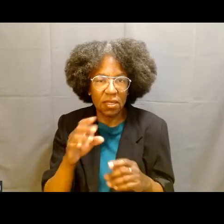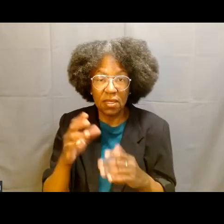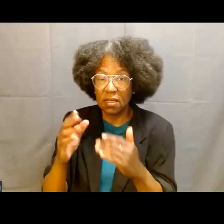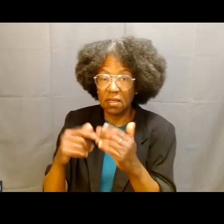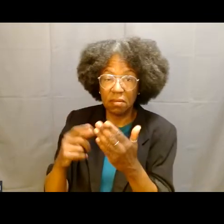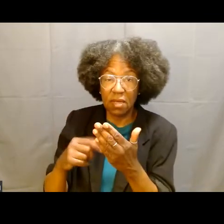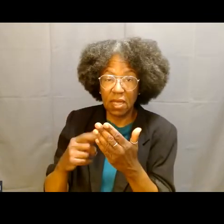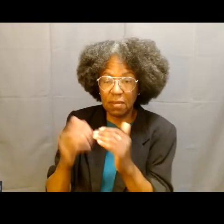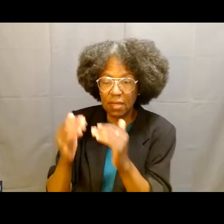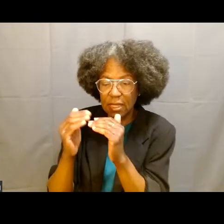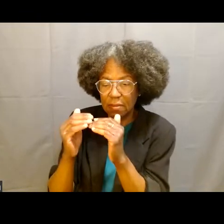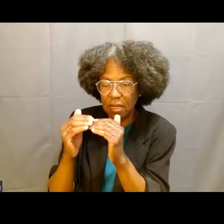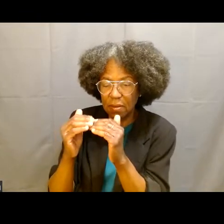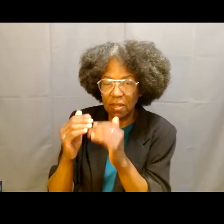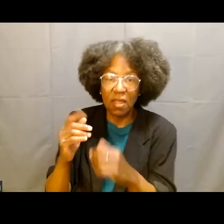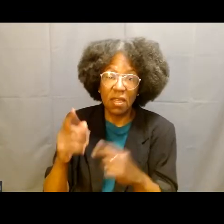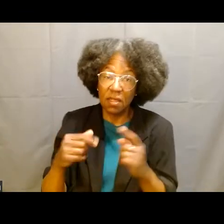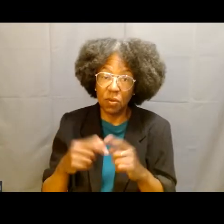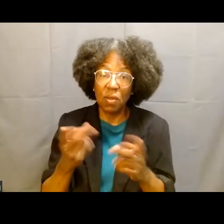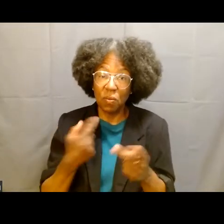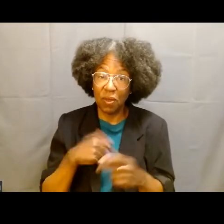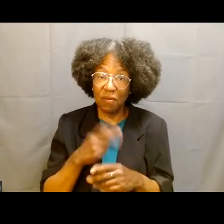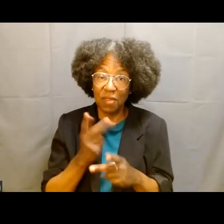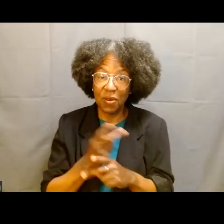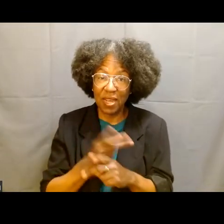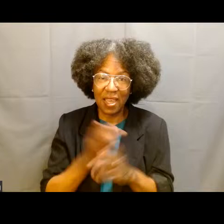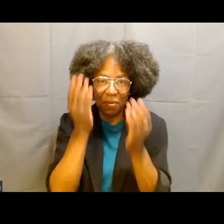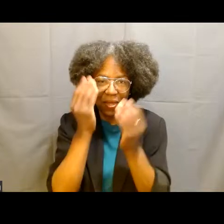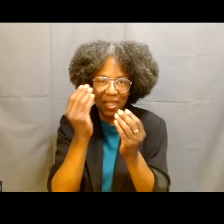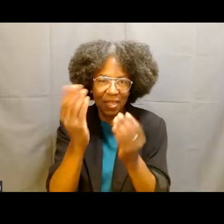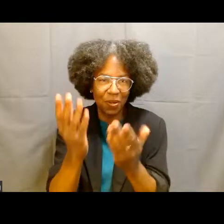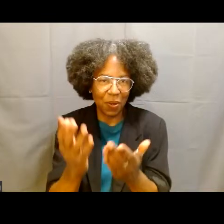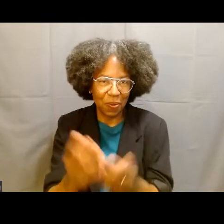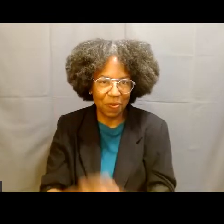will let you know. Well, thank you very much, really.